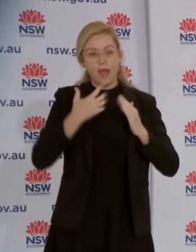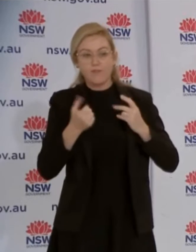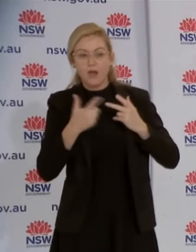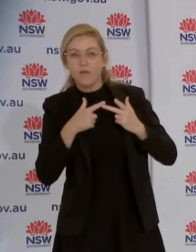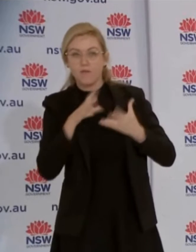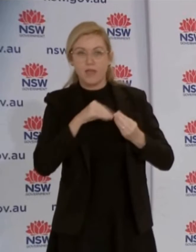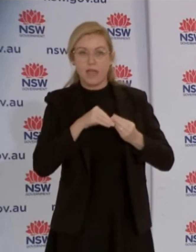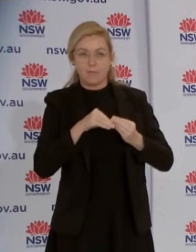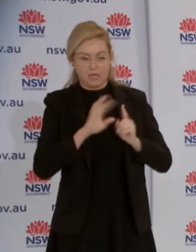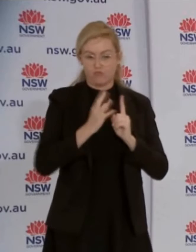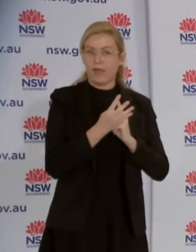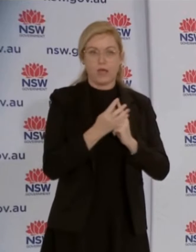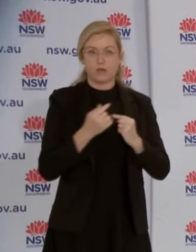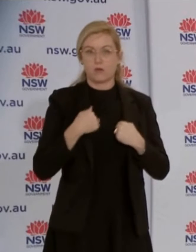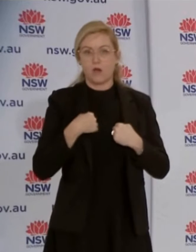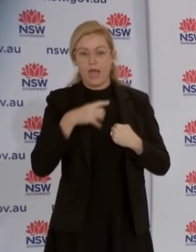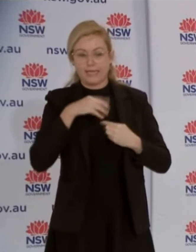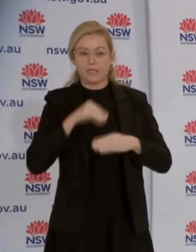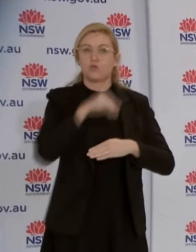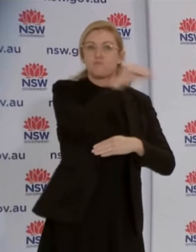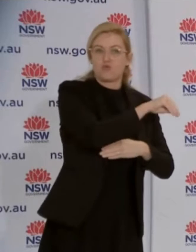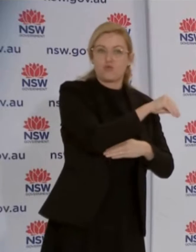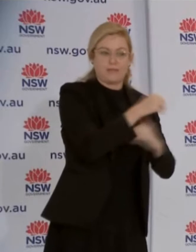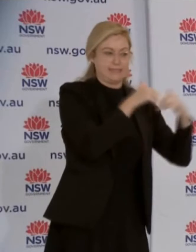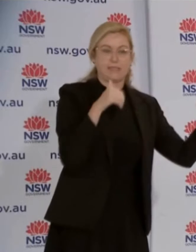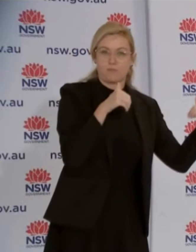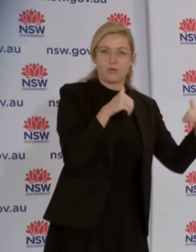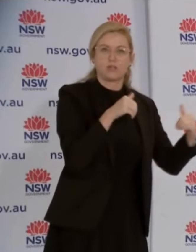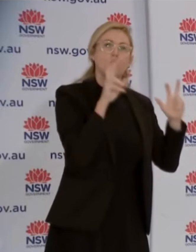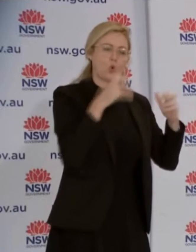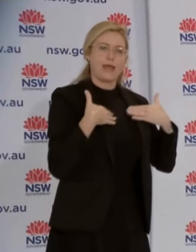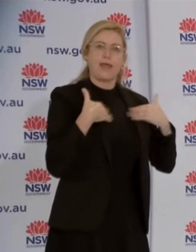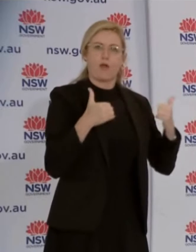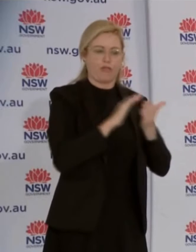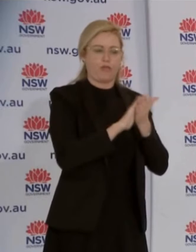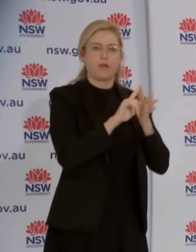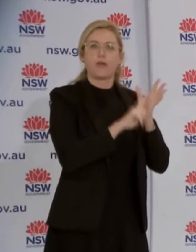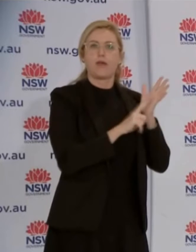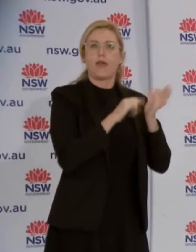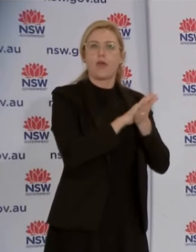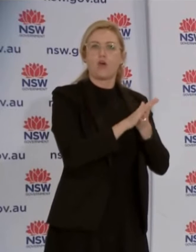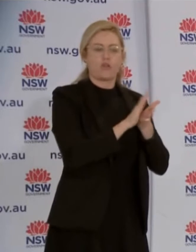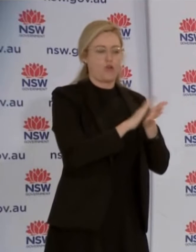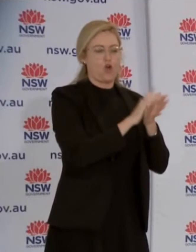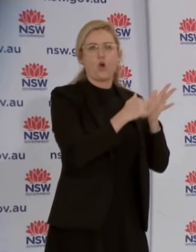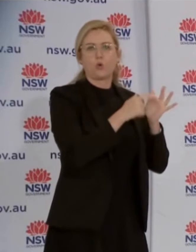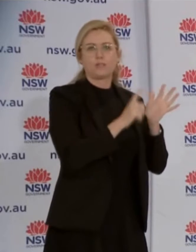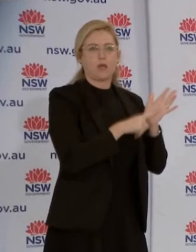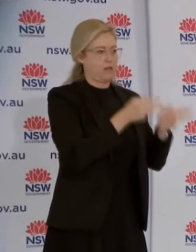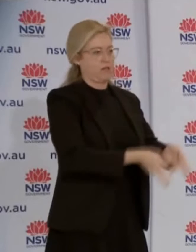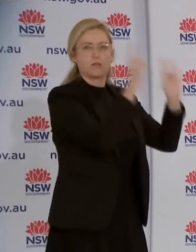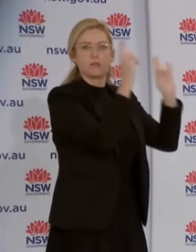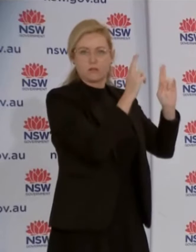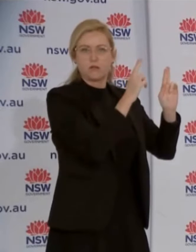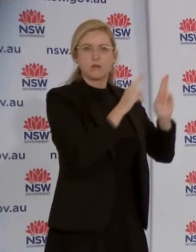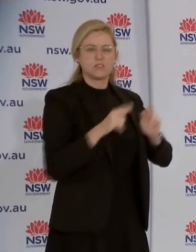So we have those health hotels, and we have a prioritisation criteria for getting into the health hotels. And tragically, we have to.